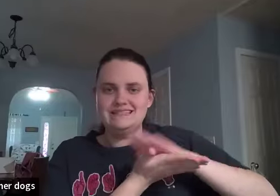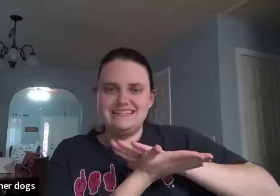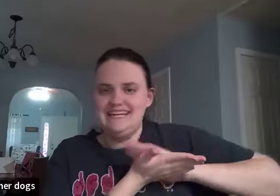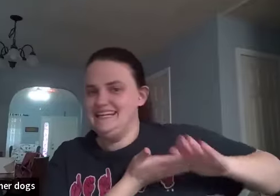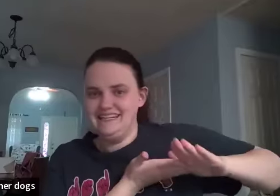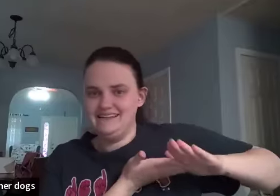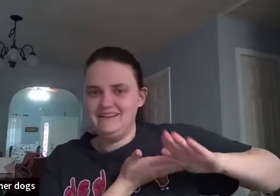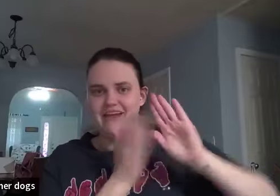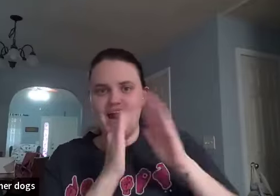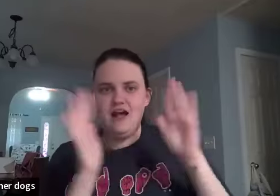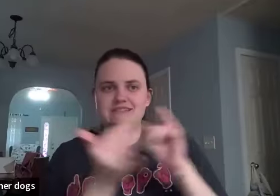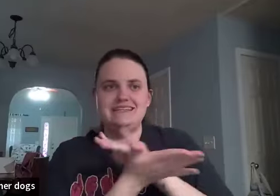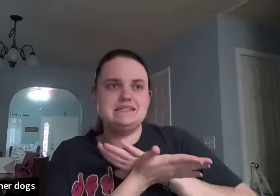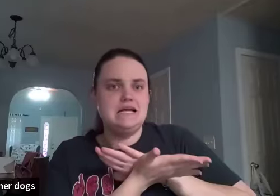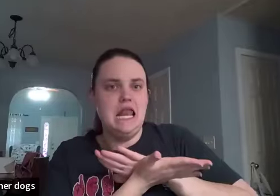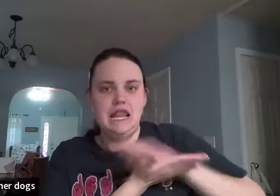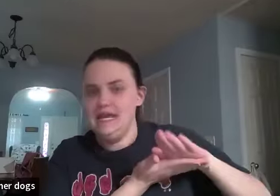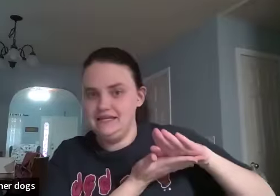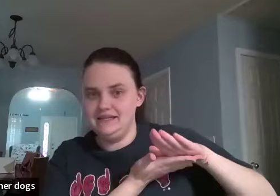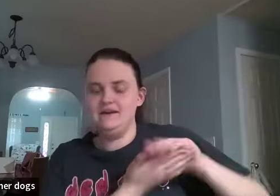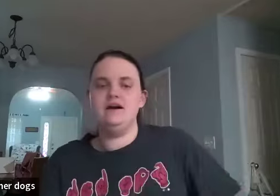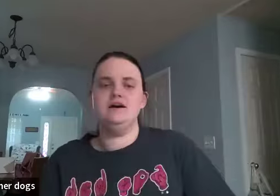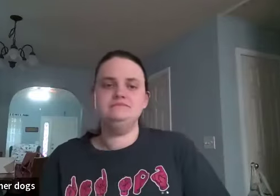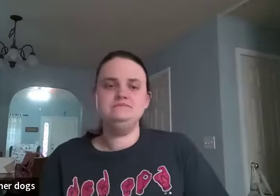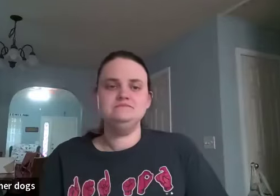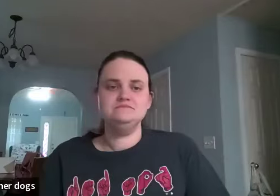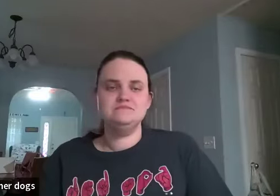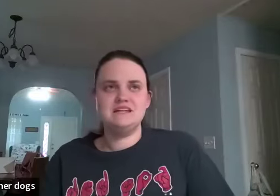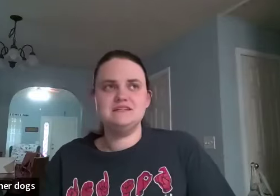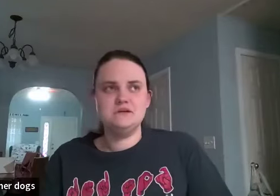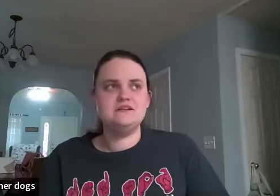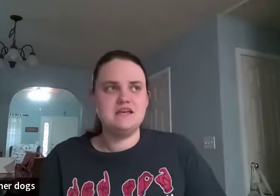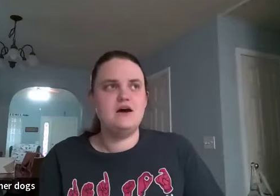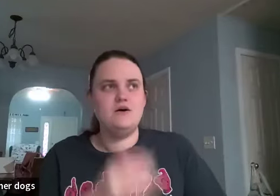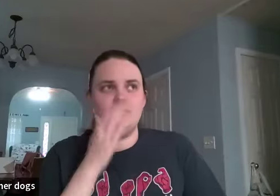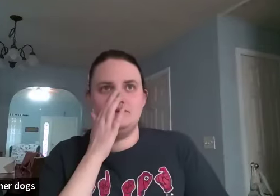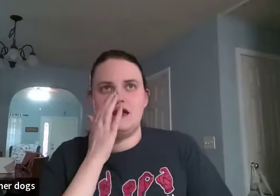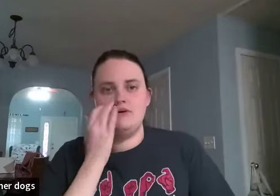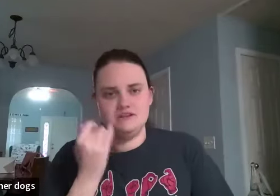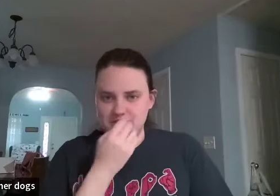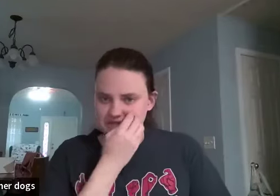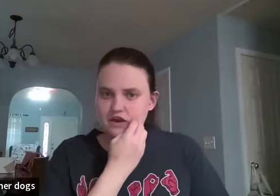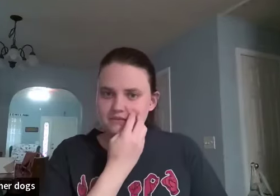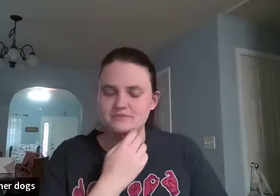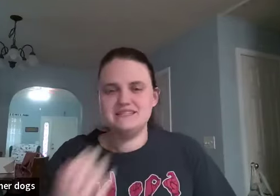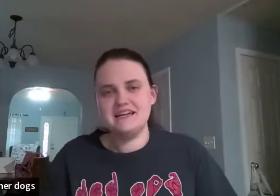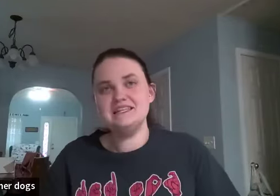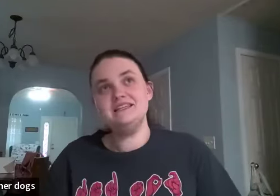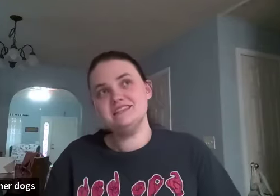it's clean. Like that house is clean." That typically is how that will also be described. Because I guess in the